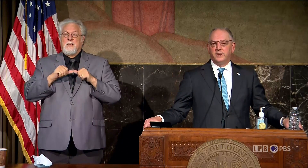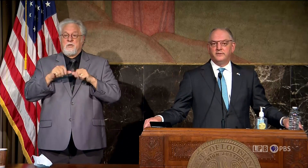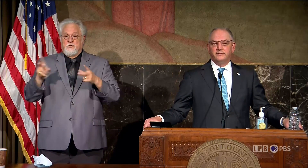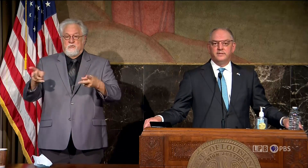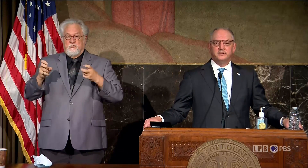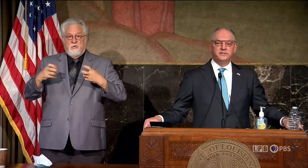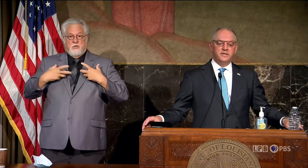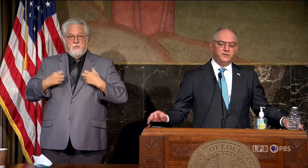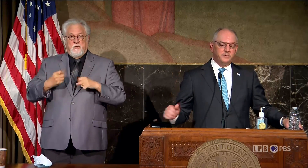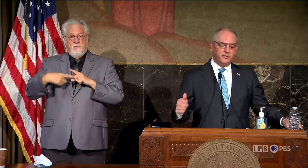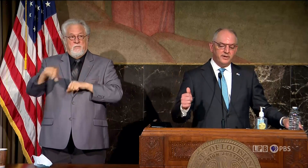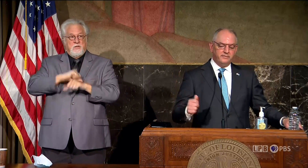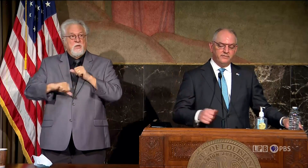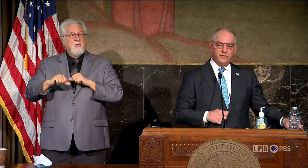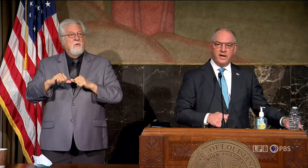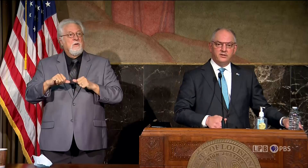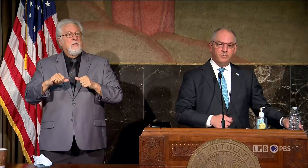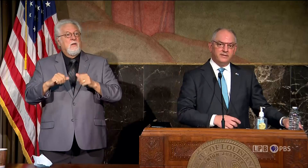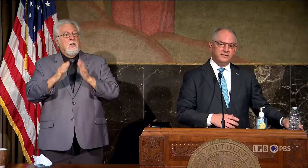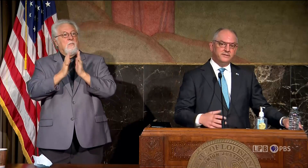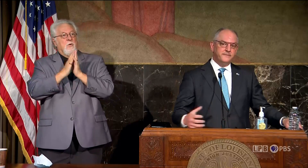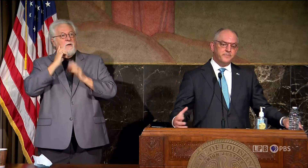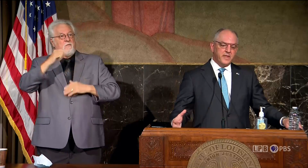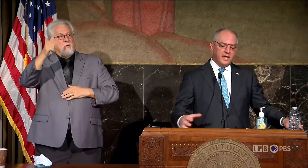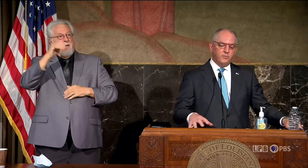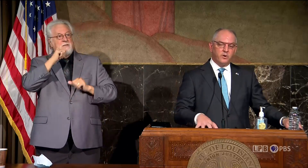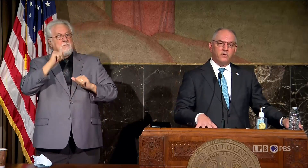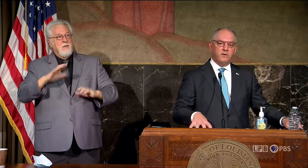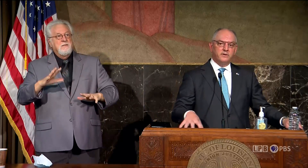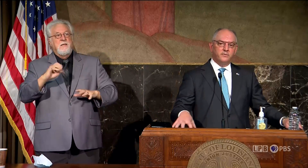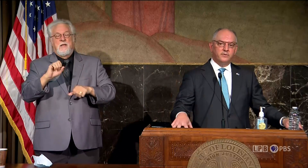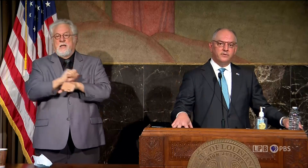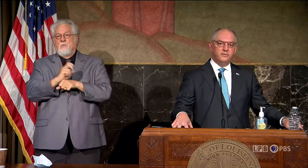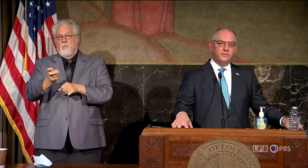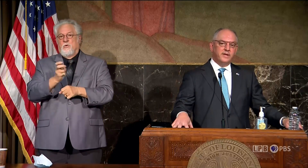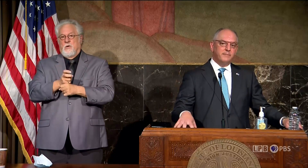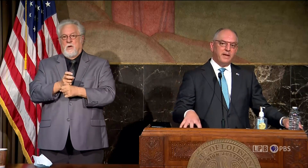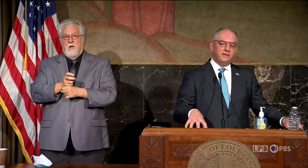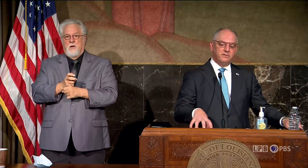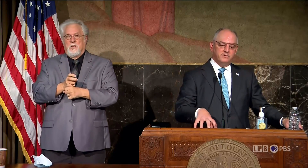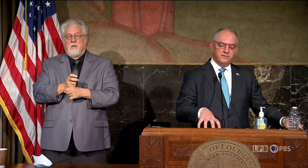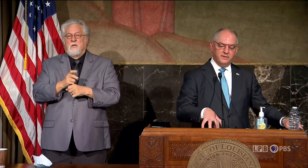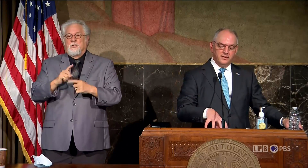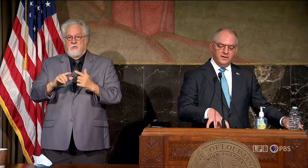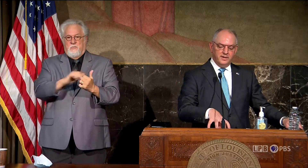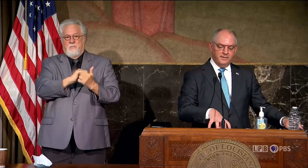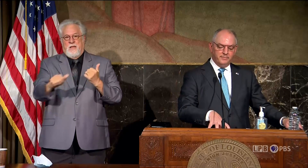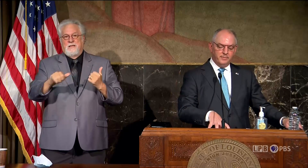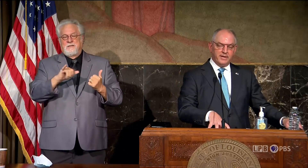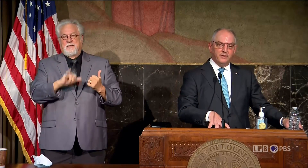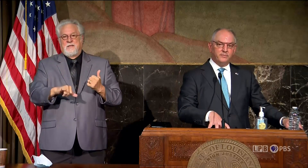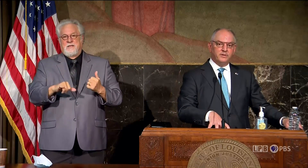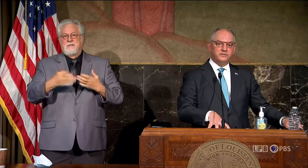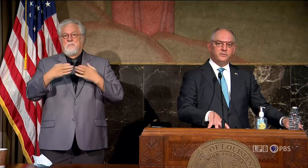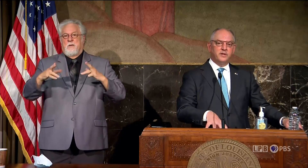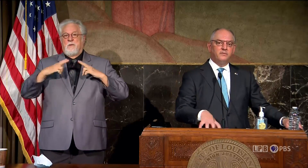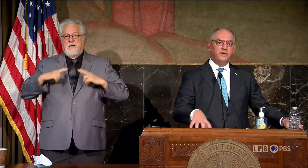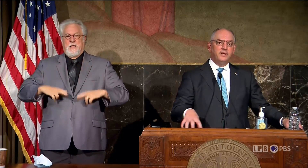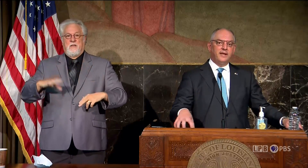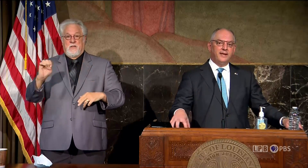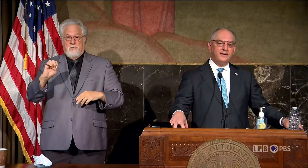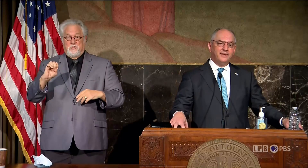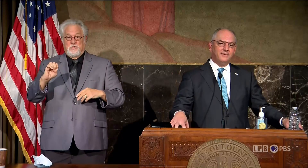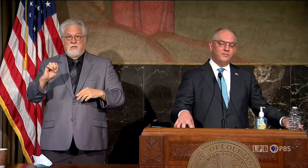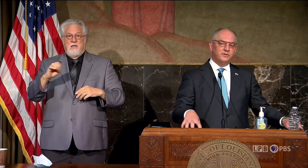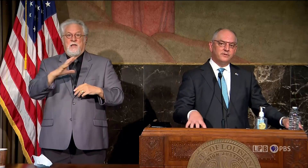from one another. Let's continue to pray for God's blessings and work hard to get past this public health emergency with